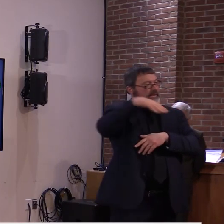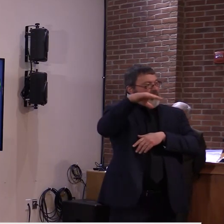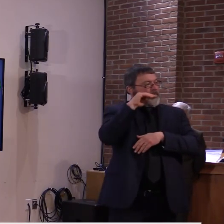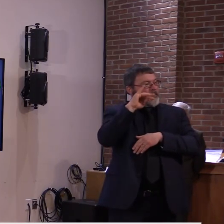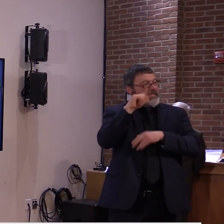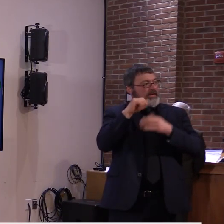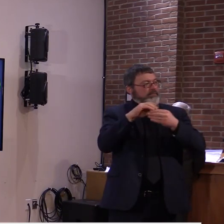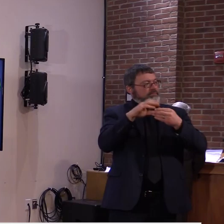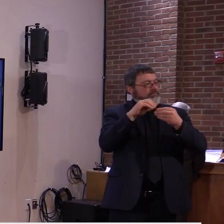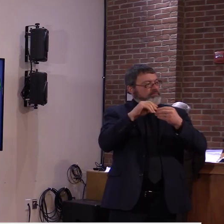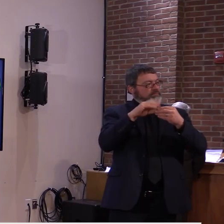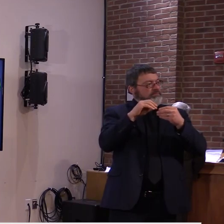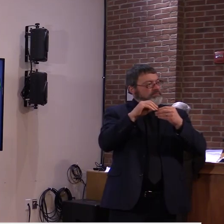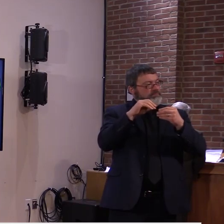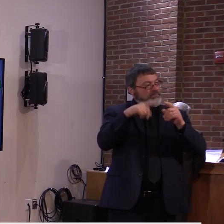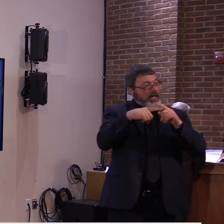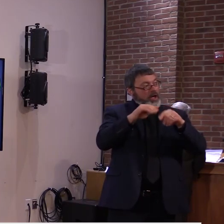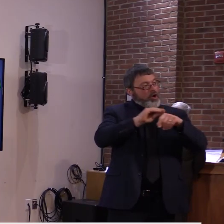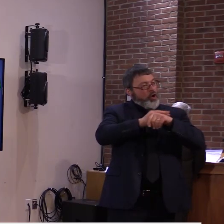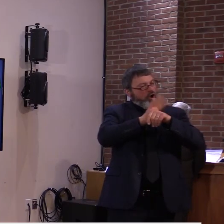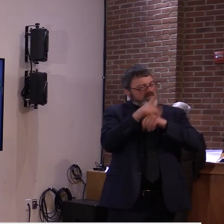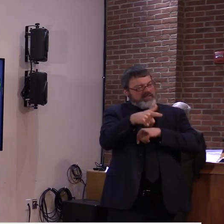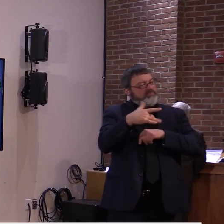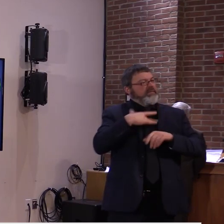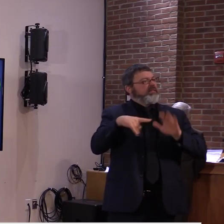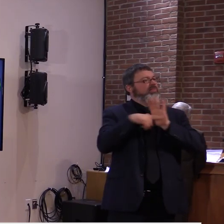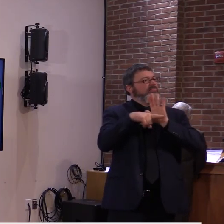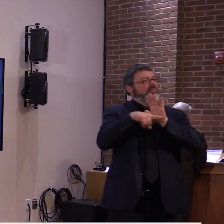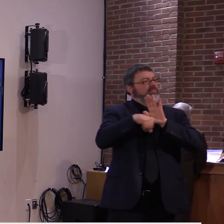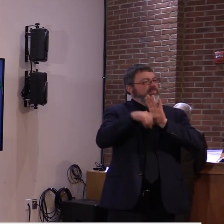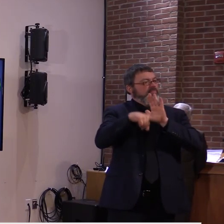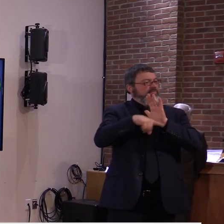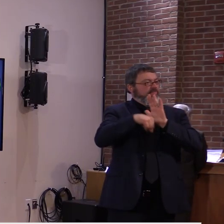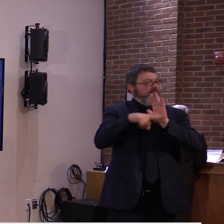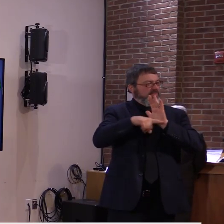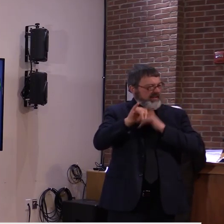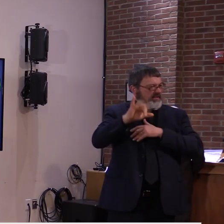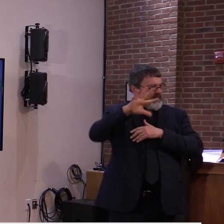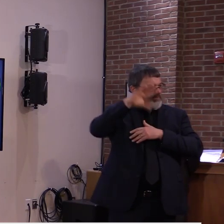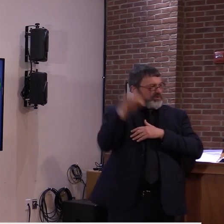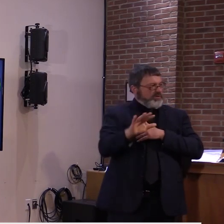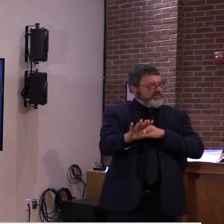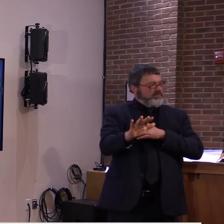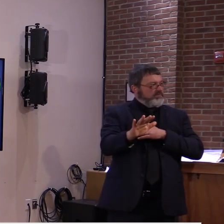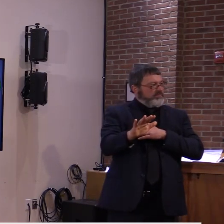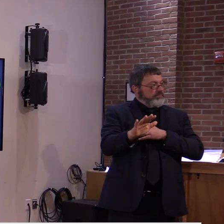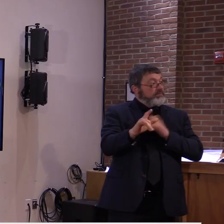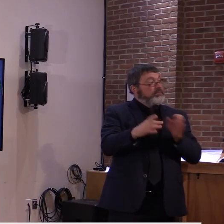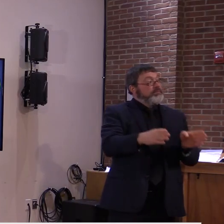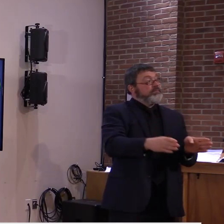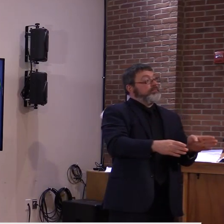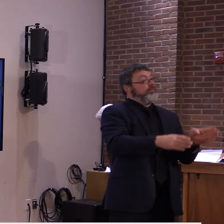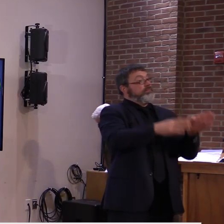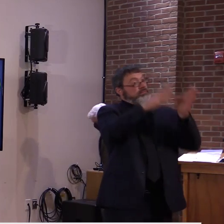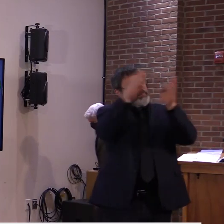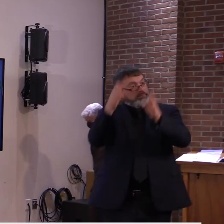out by the National Bureau of Economic Research. It found that 91% of the major media outlets,